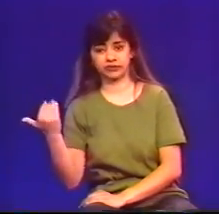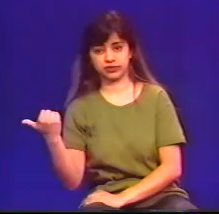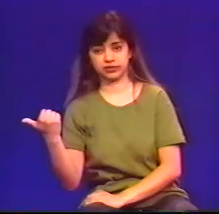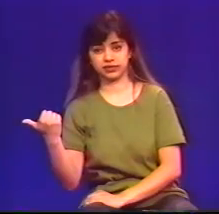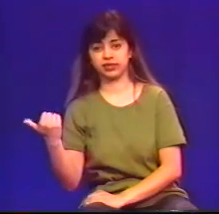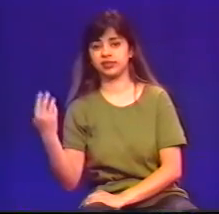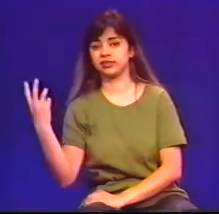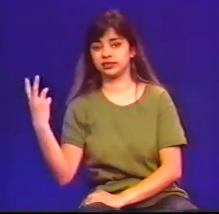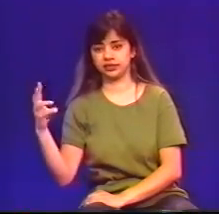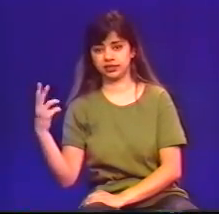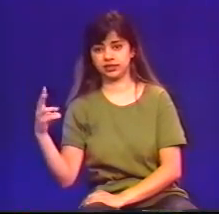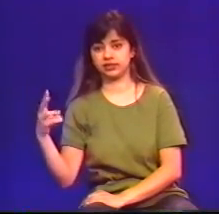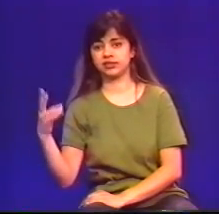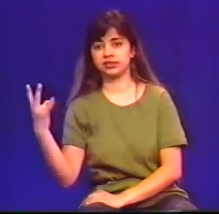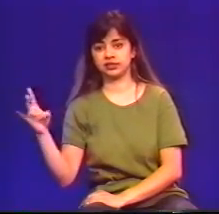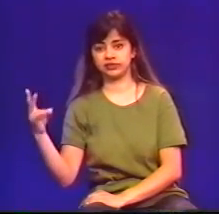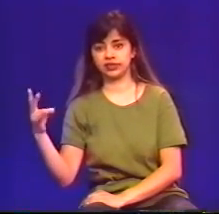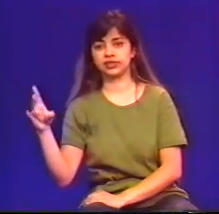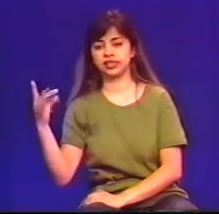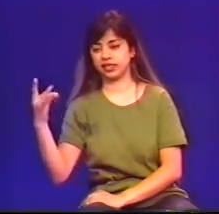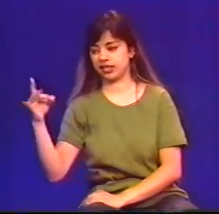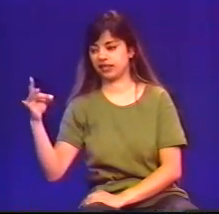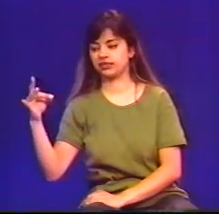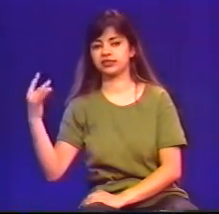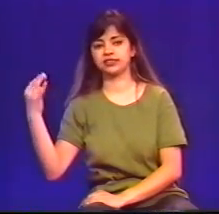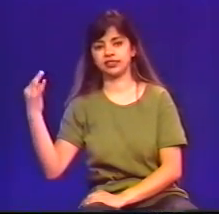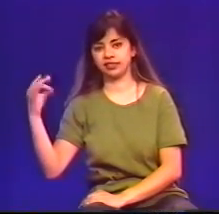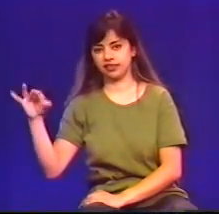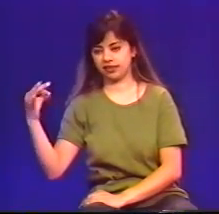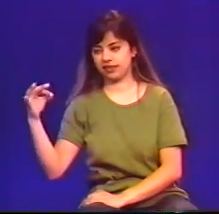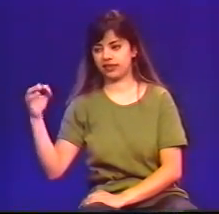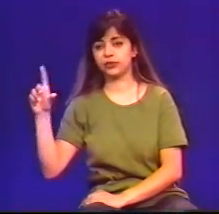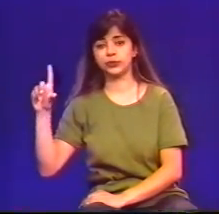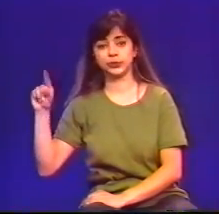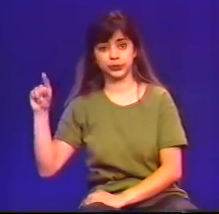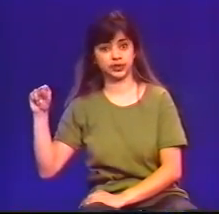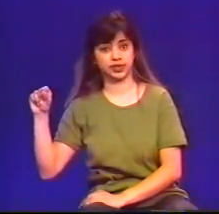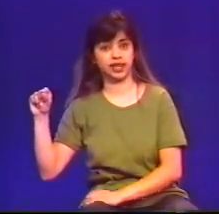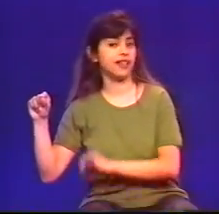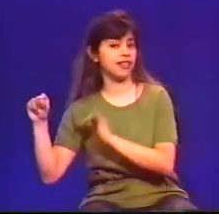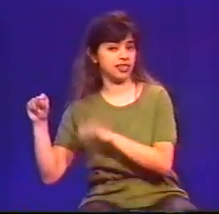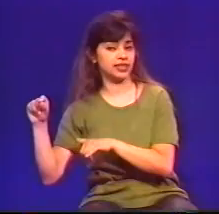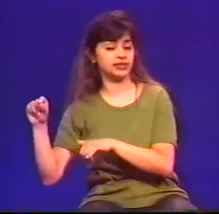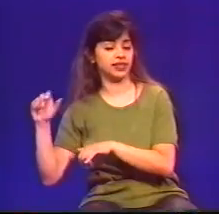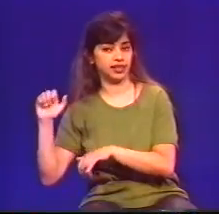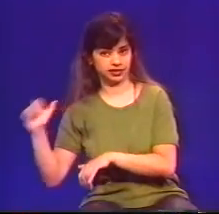15, 16, 17, 18, 19, and 20. That's